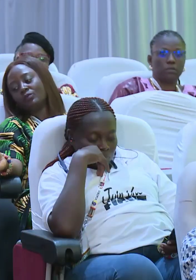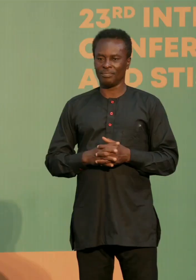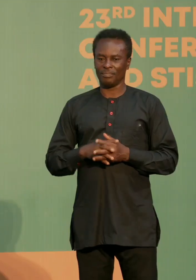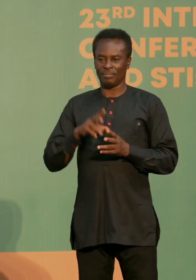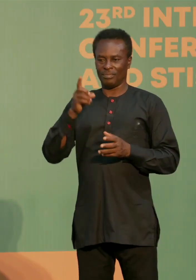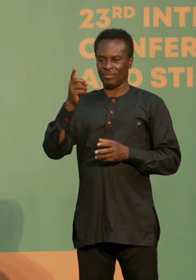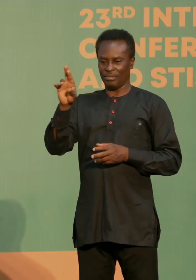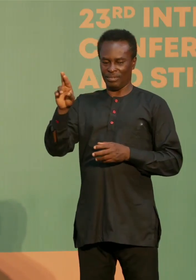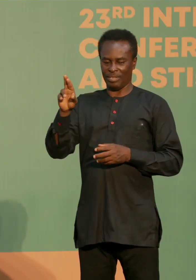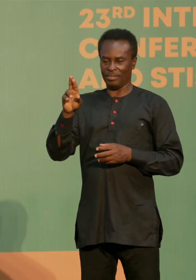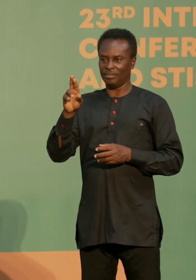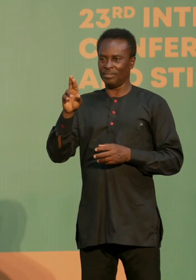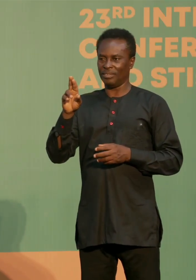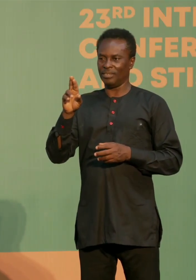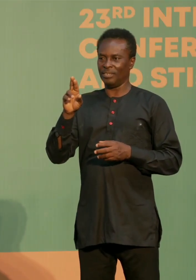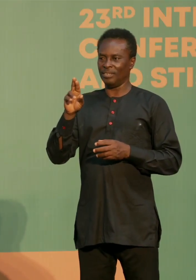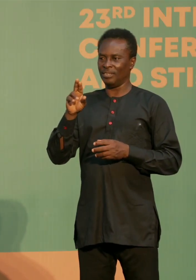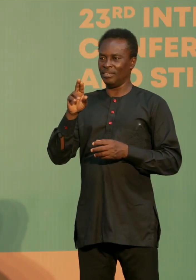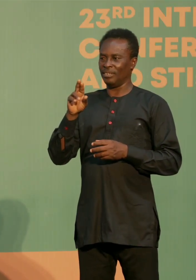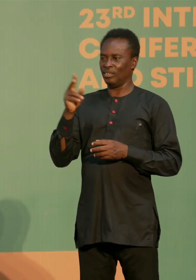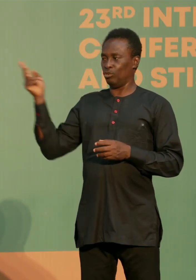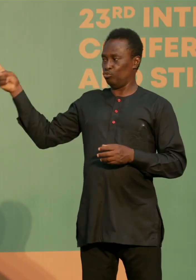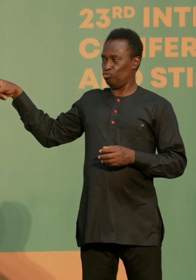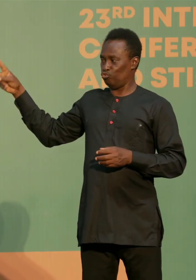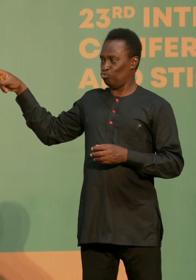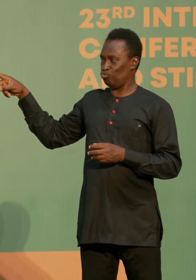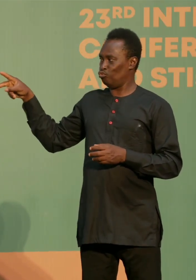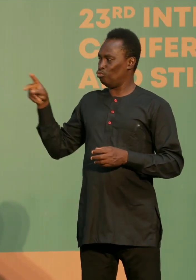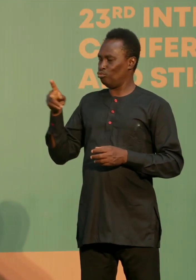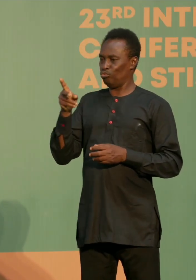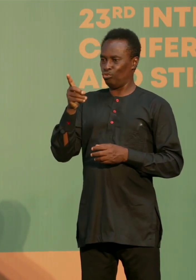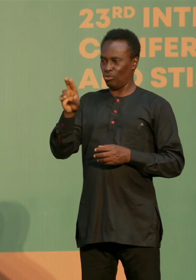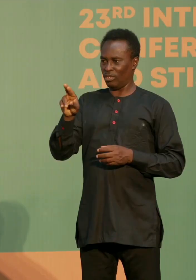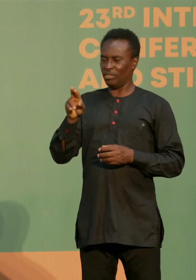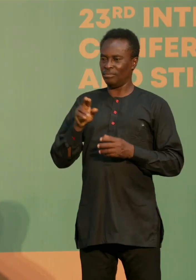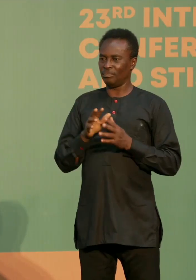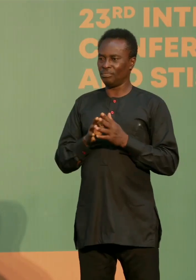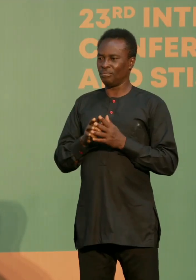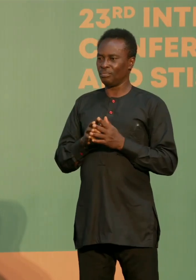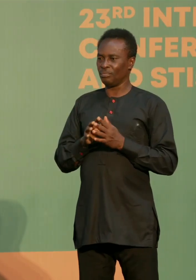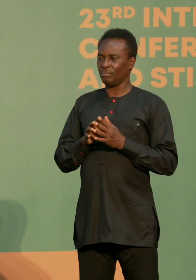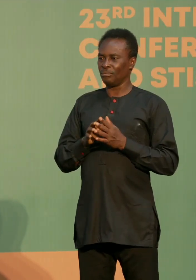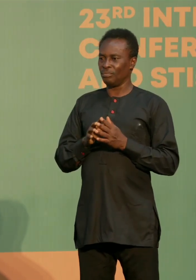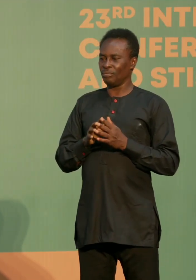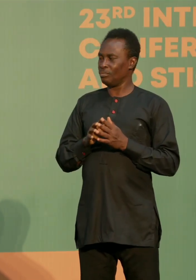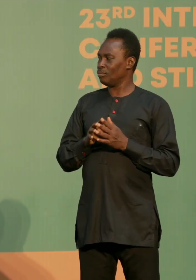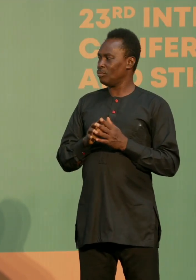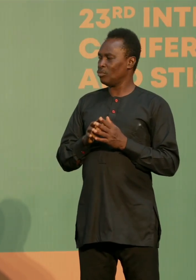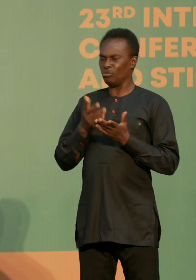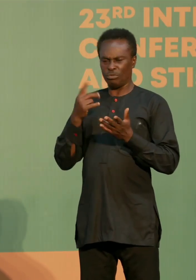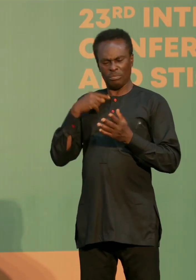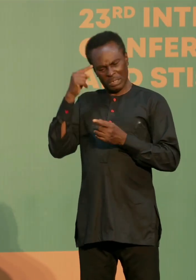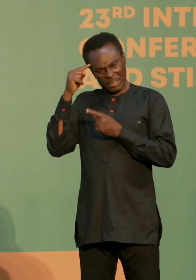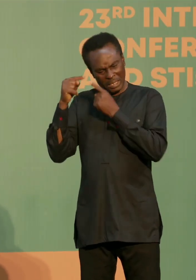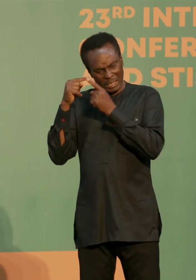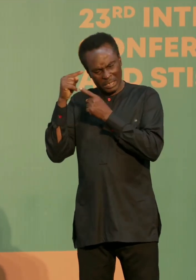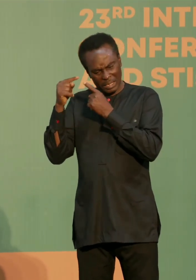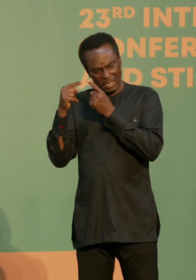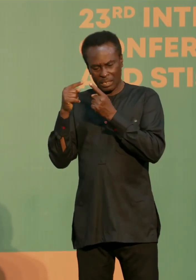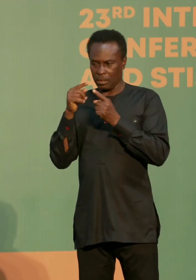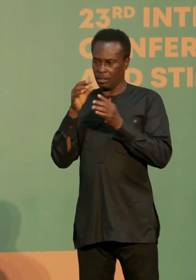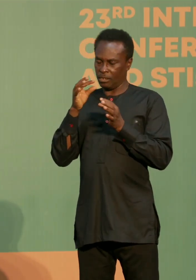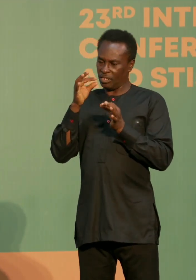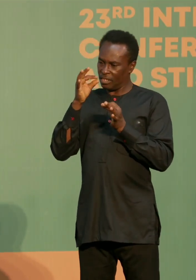Dr. Chirenje and Dr. Ruth were wondering